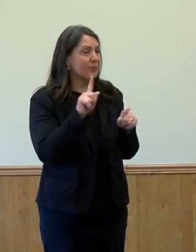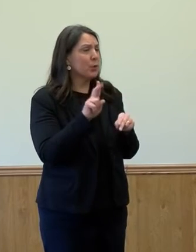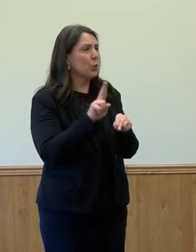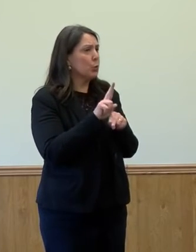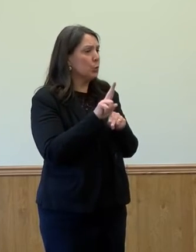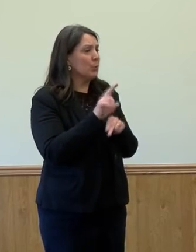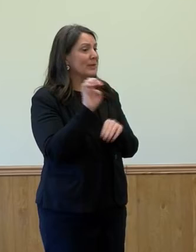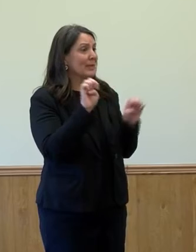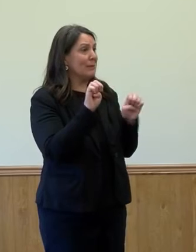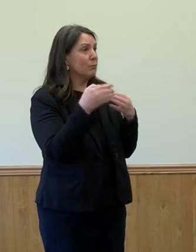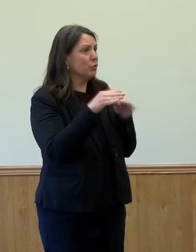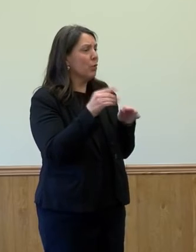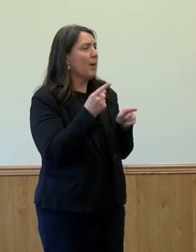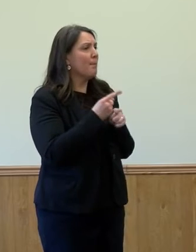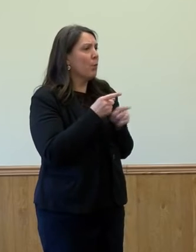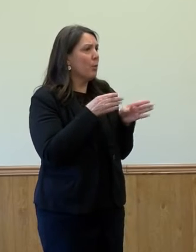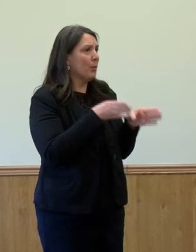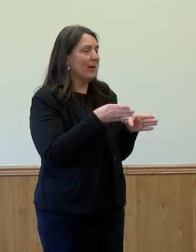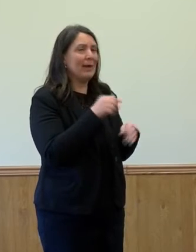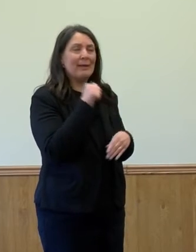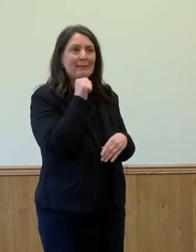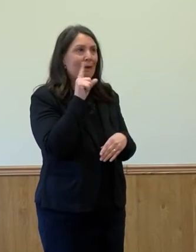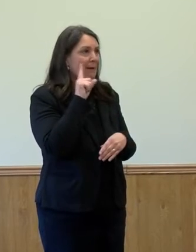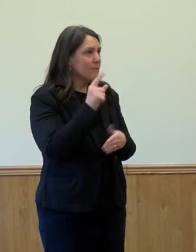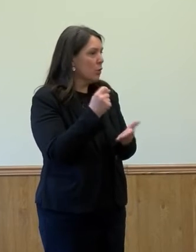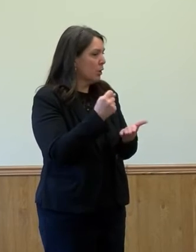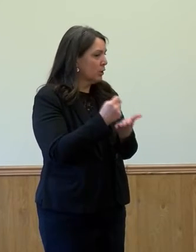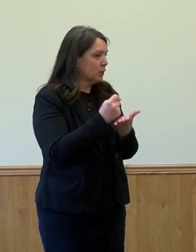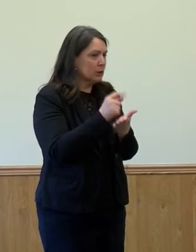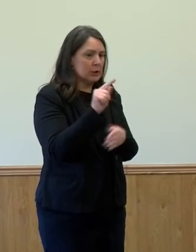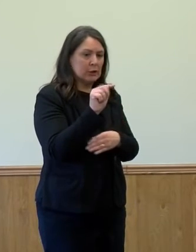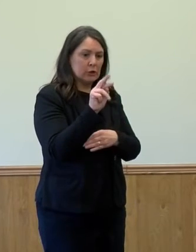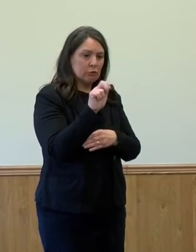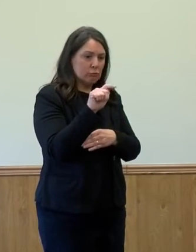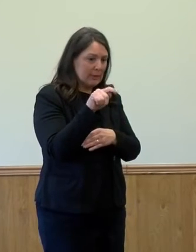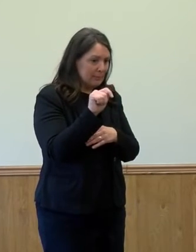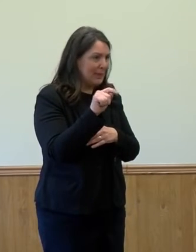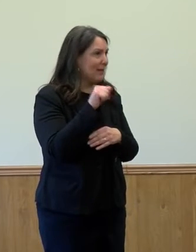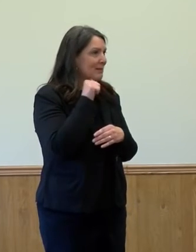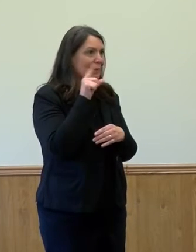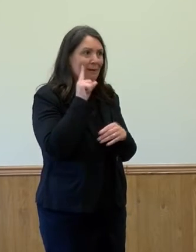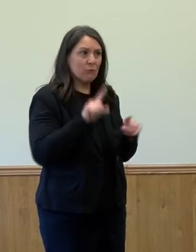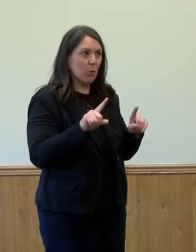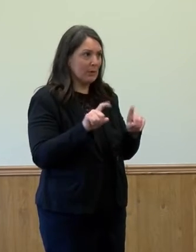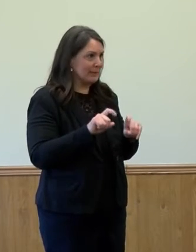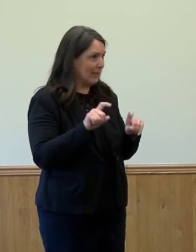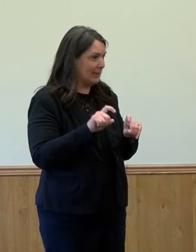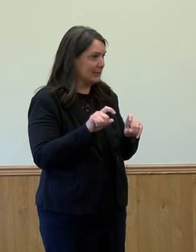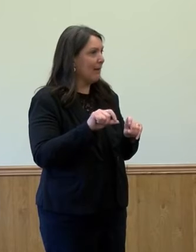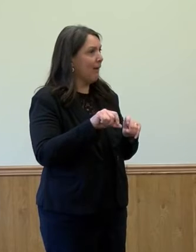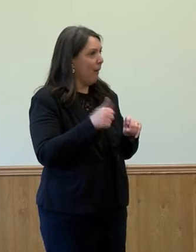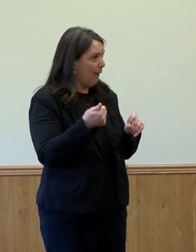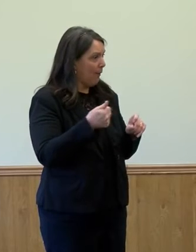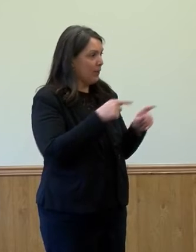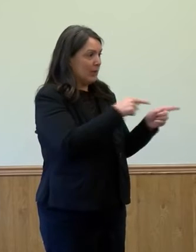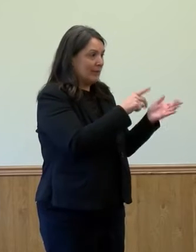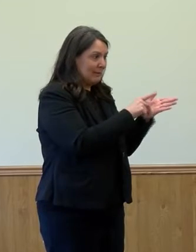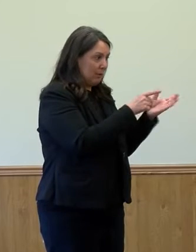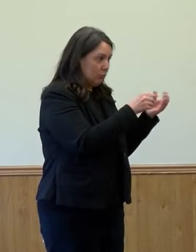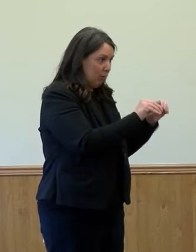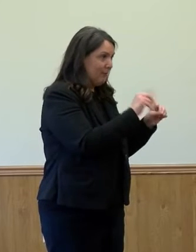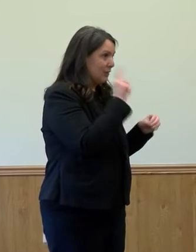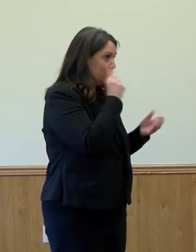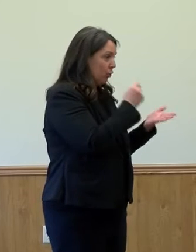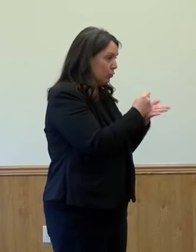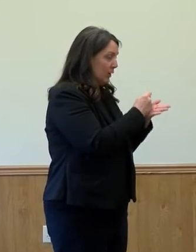them appropriately, not for treatment purposes and not for testing purposes. Those can be done throughout the community. We